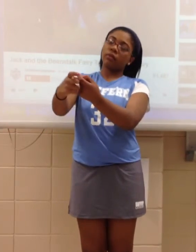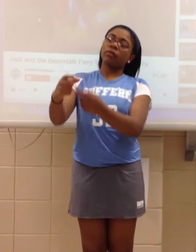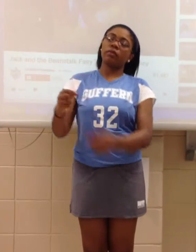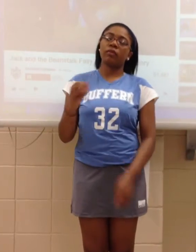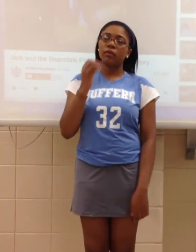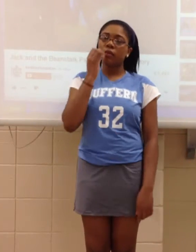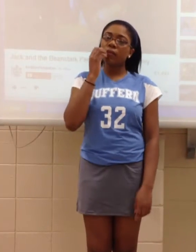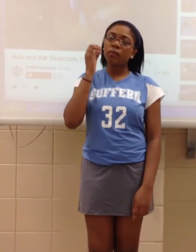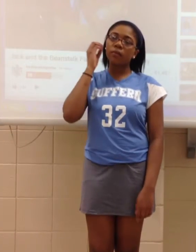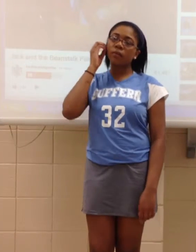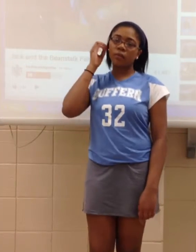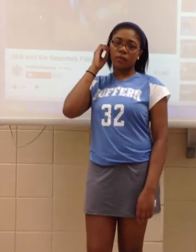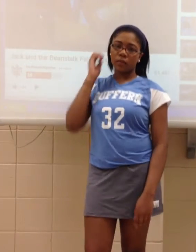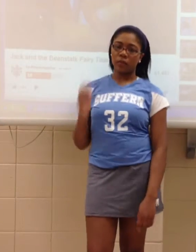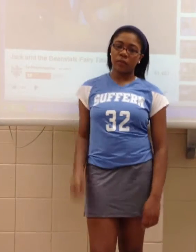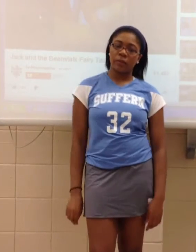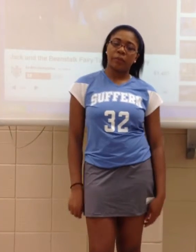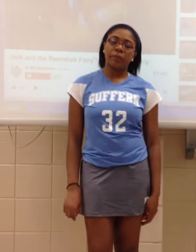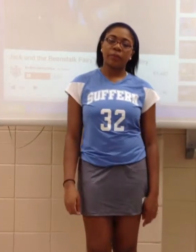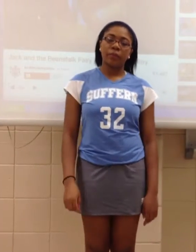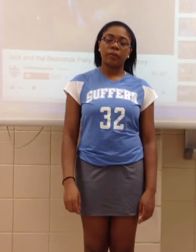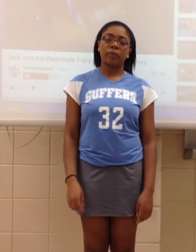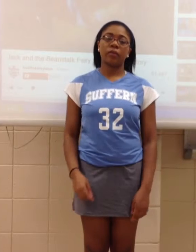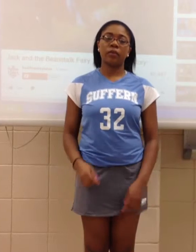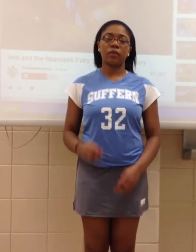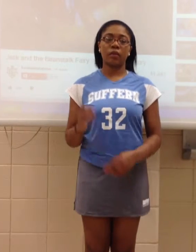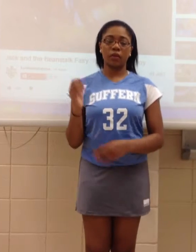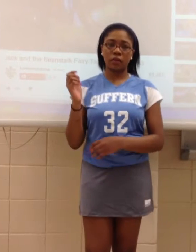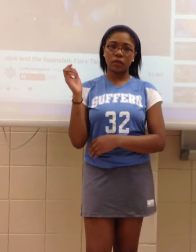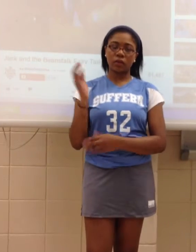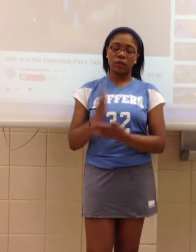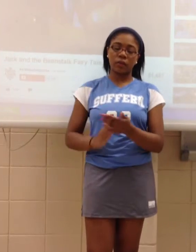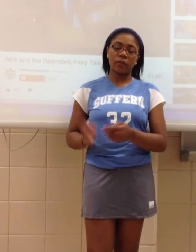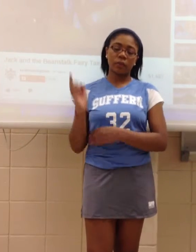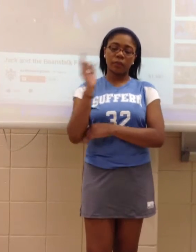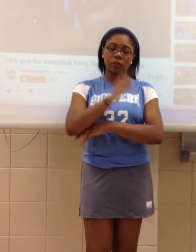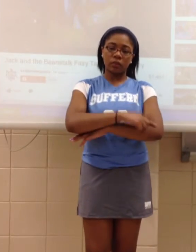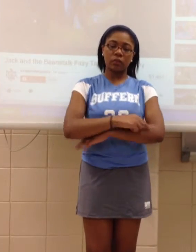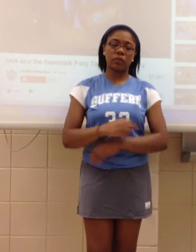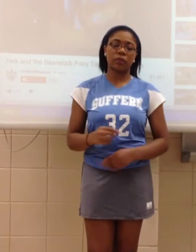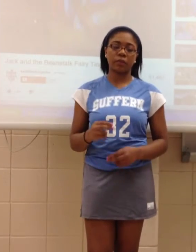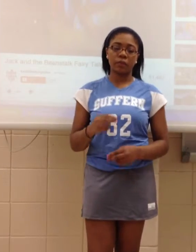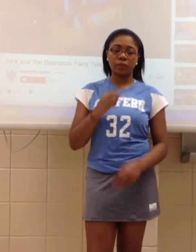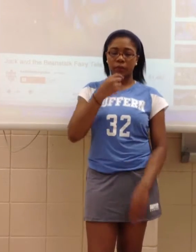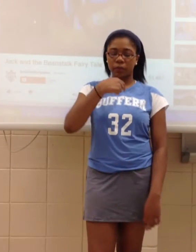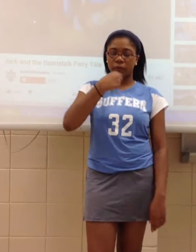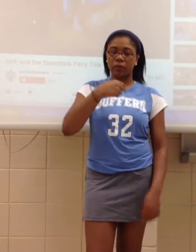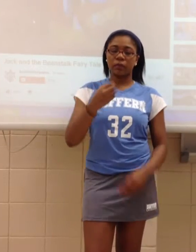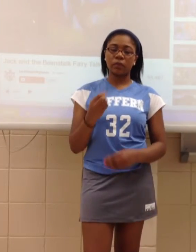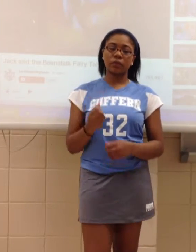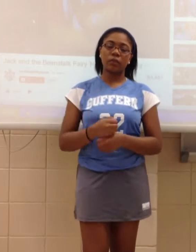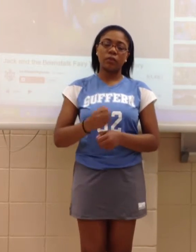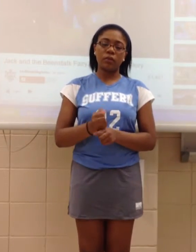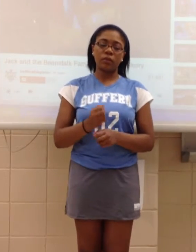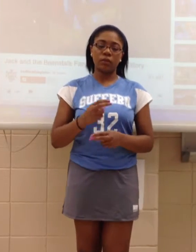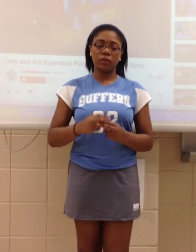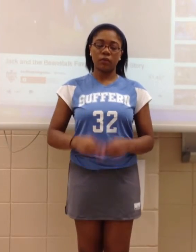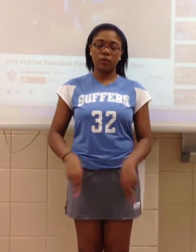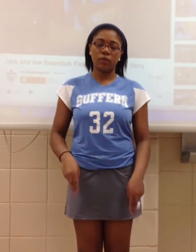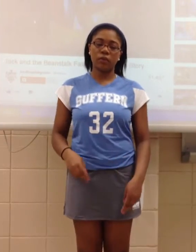was safely home. Each day, the hen laid another golden egg. Jack and his mother were able to sell the eggs to buy